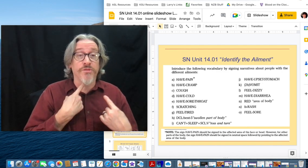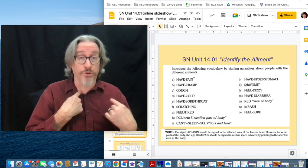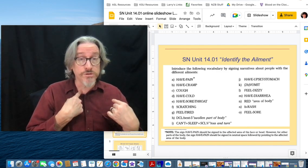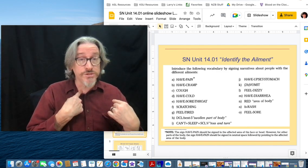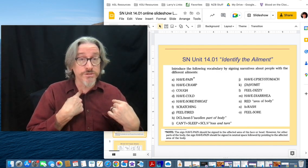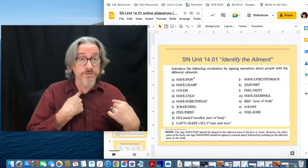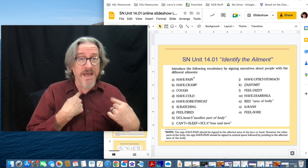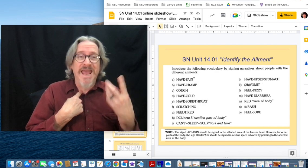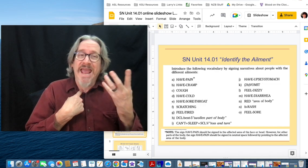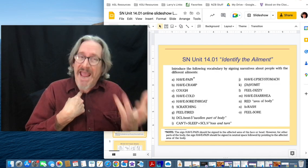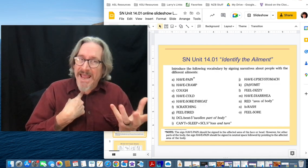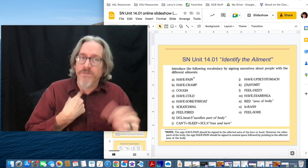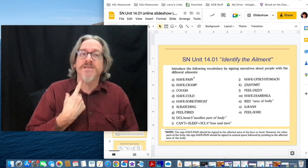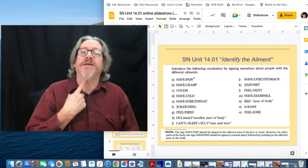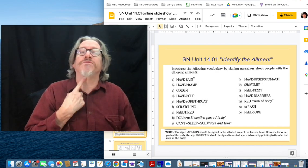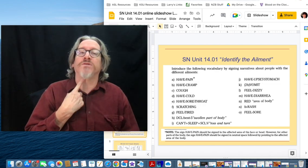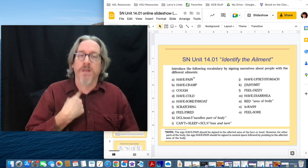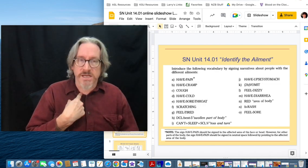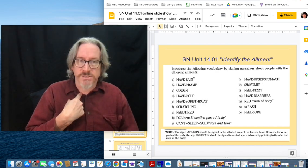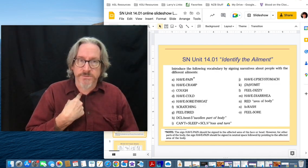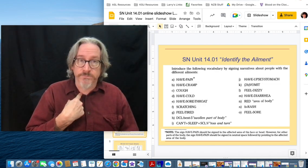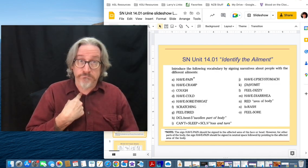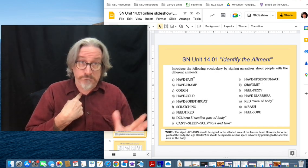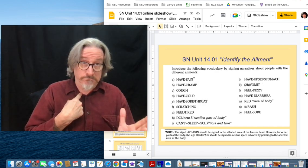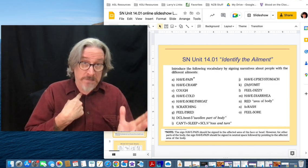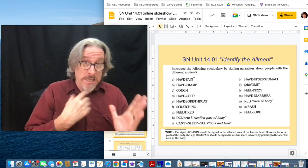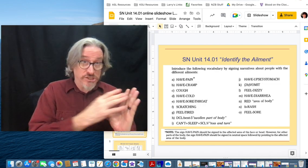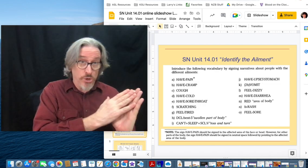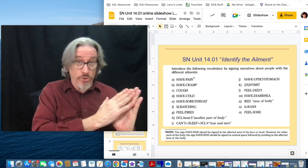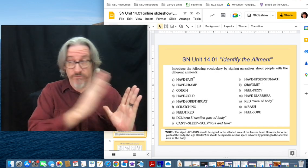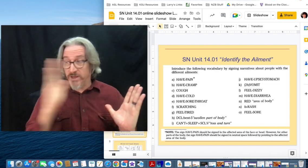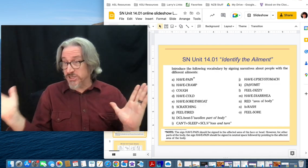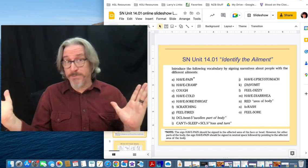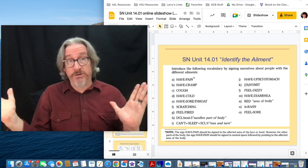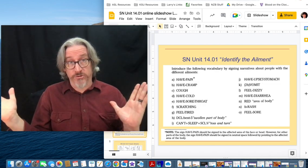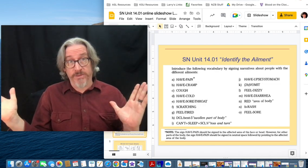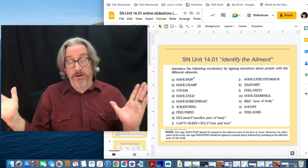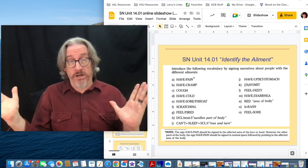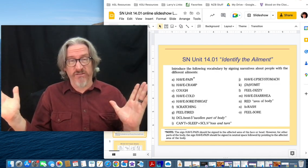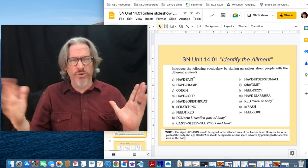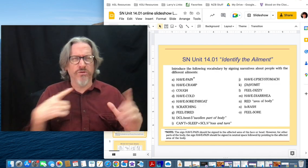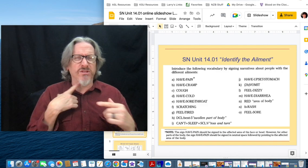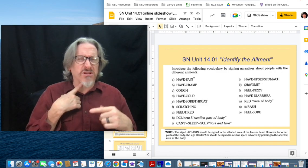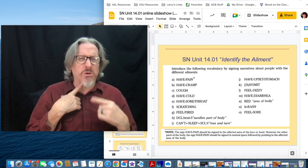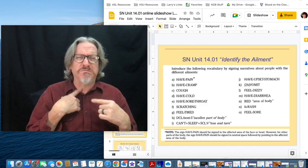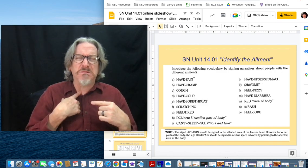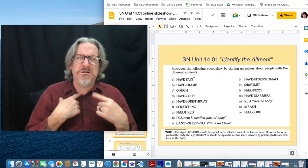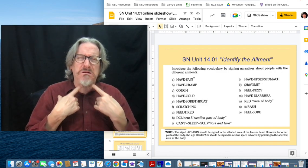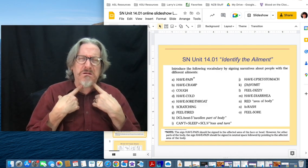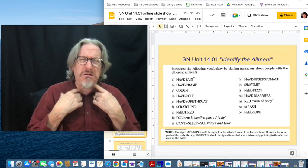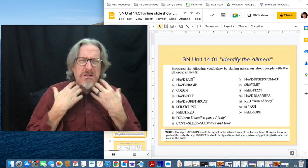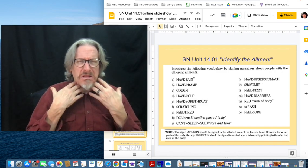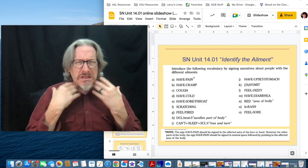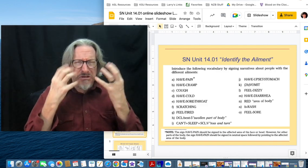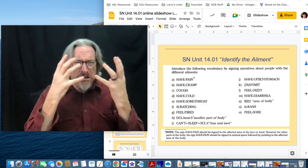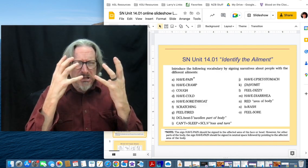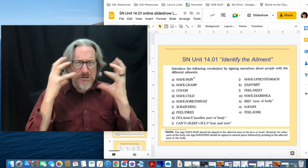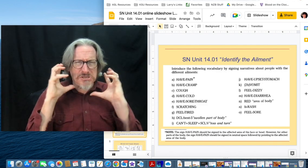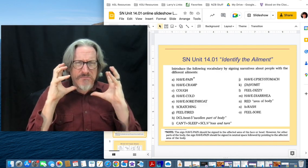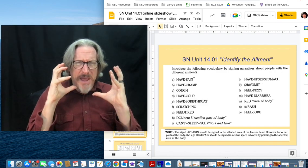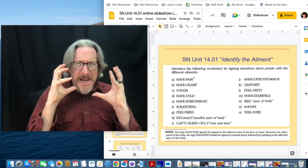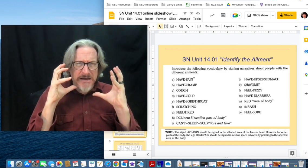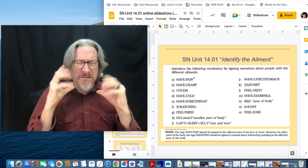sign for thirst and the sign for lust. So you've got a spectrum there. If you go, oh, like